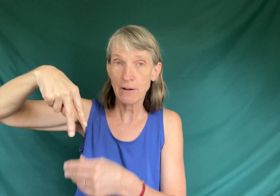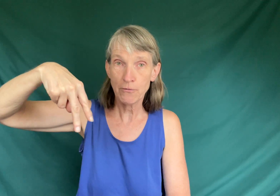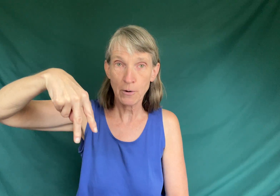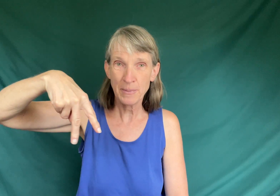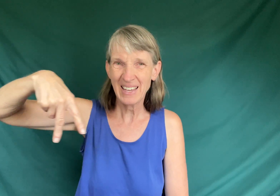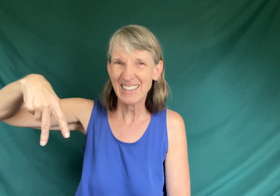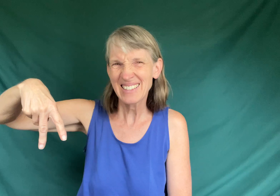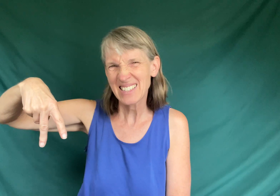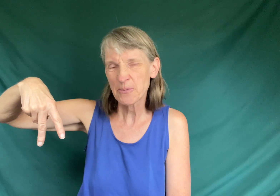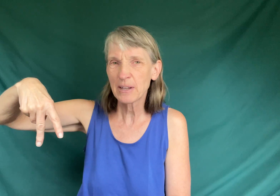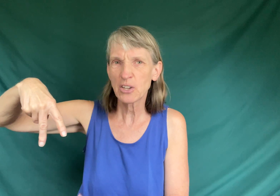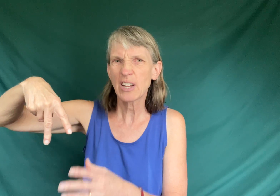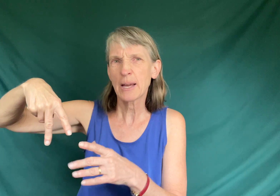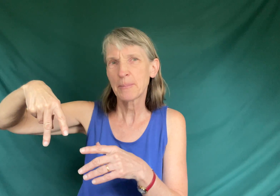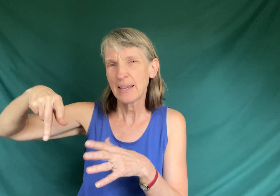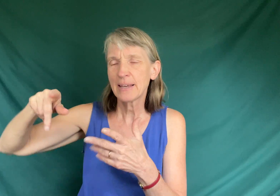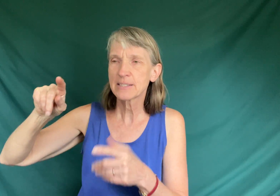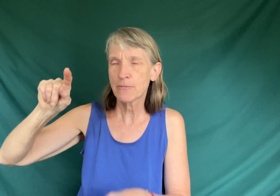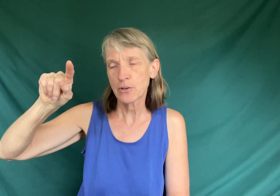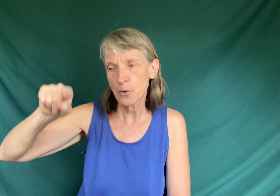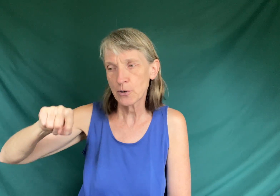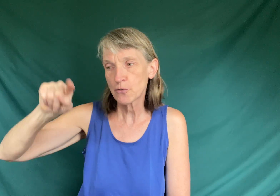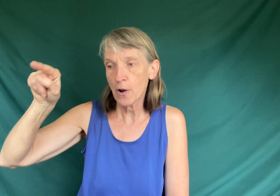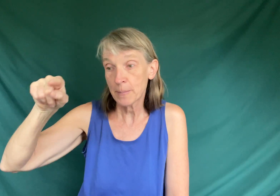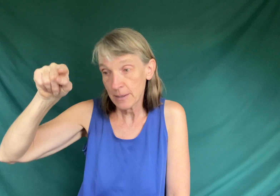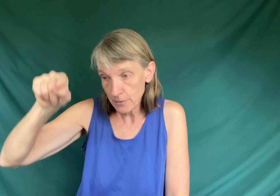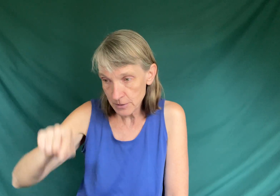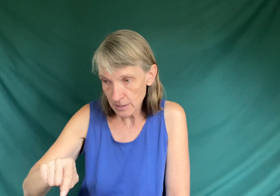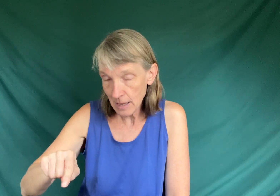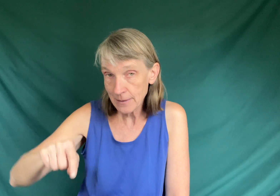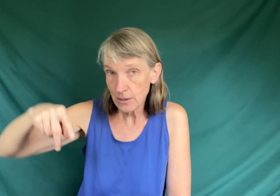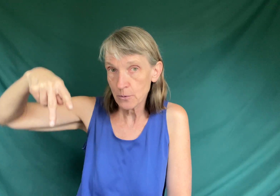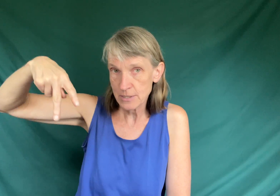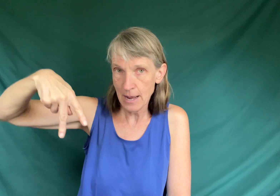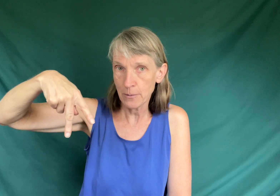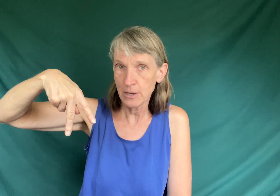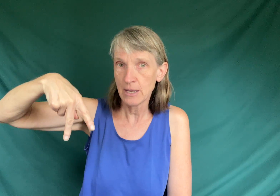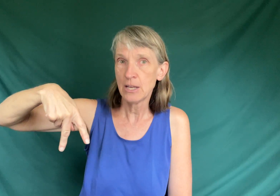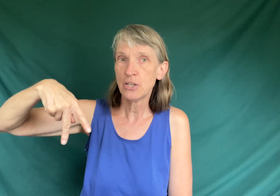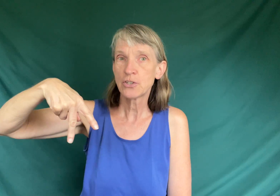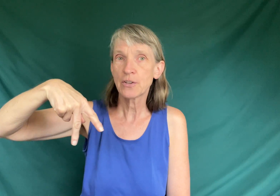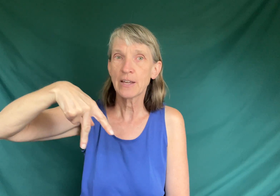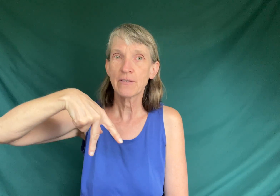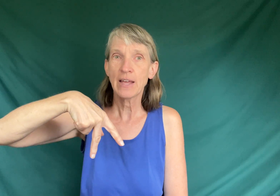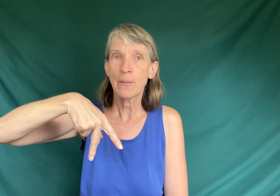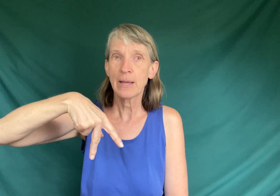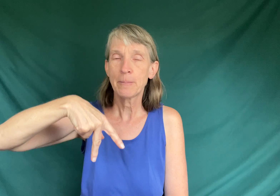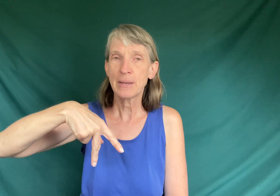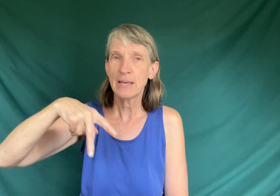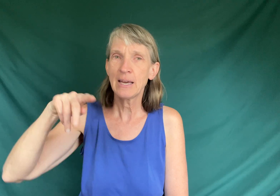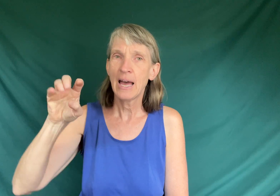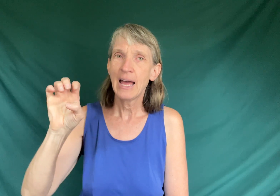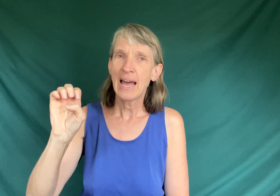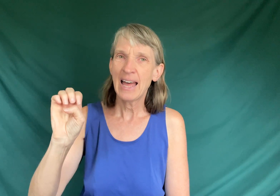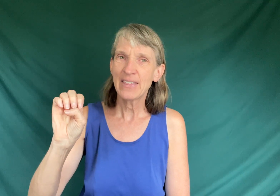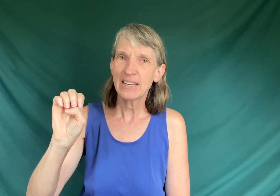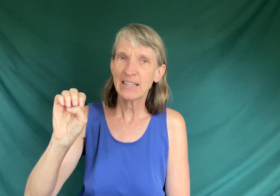for a P. It doesn't really look like a P, except for, when you draw a P, there is a line that goes down. So you can think of it that way. P. And then